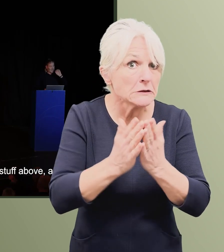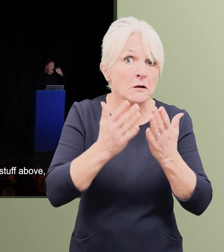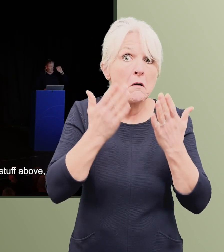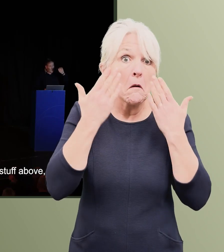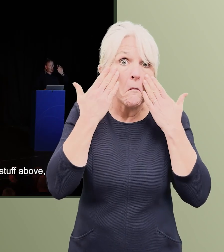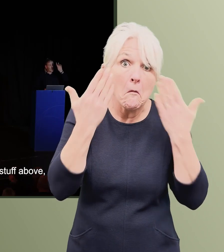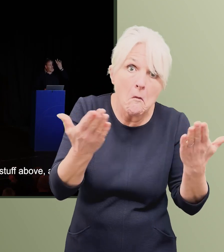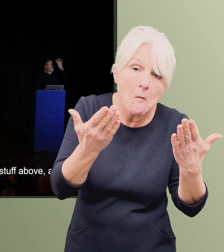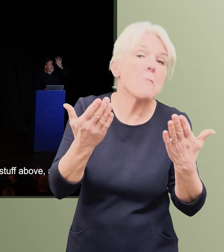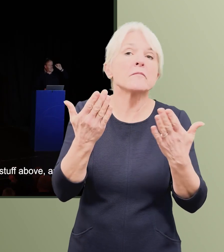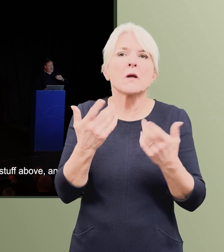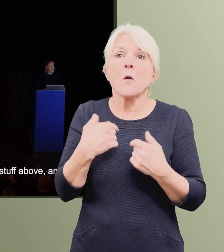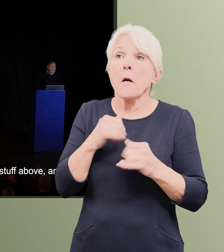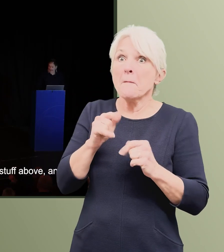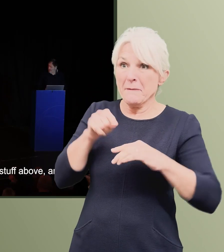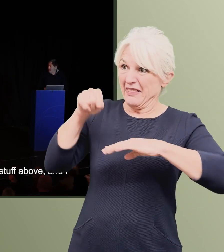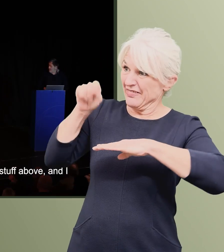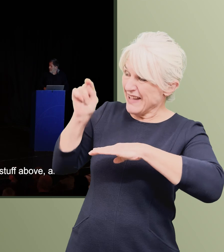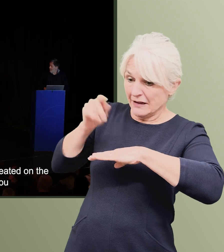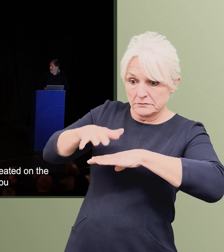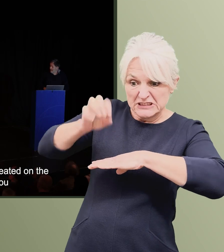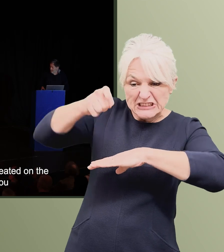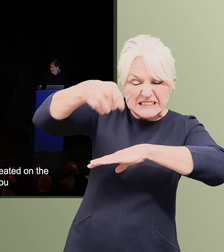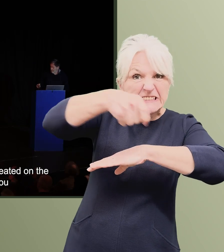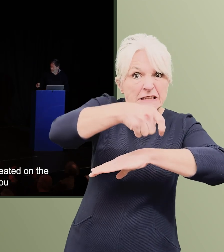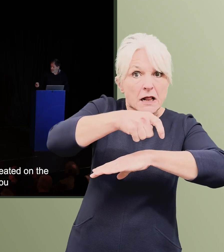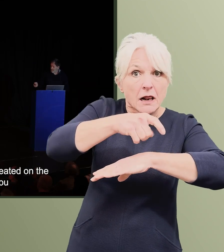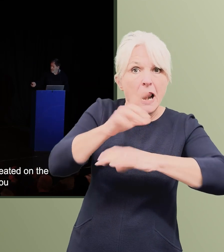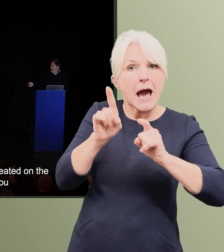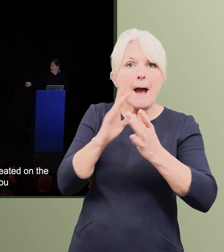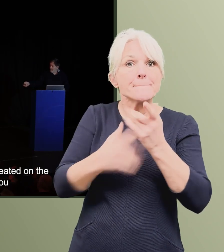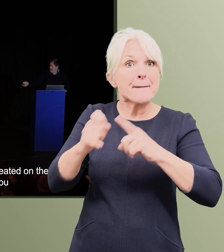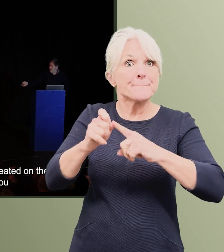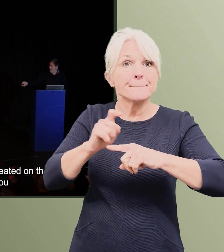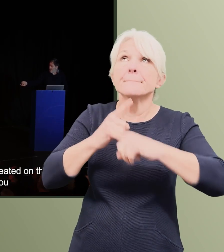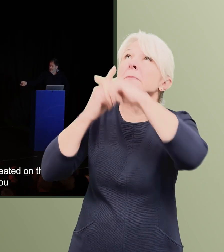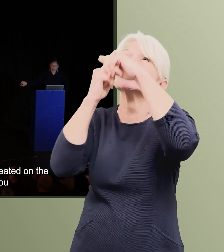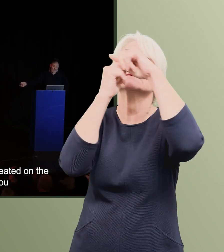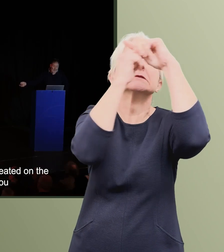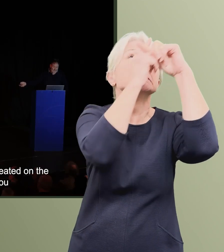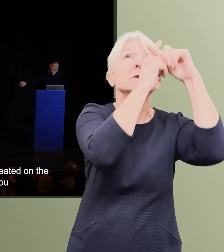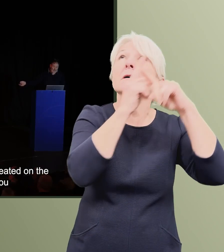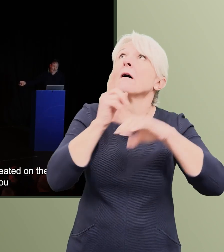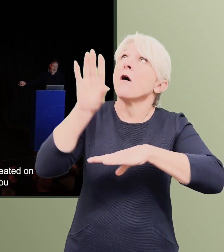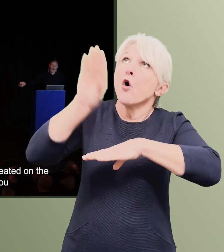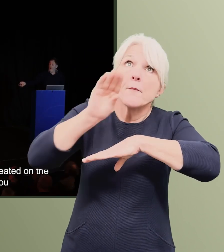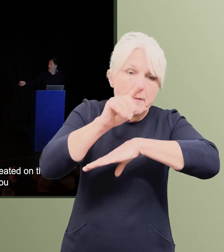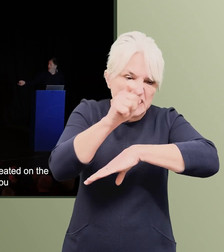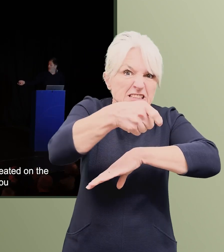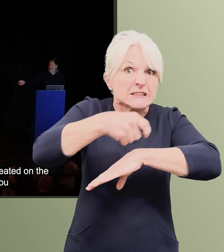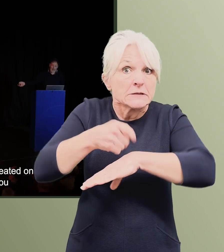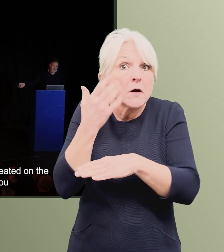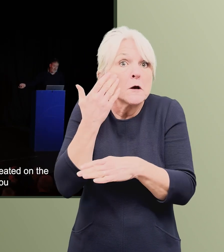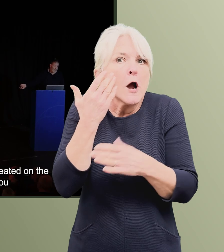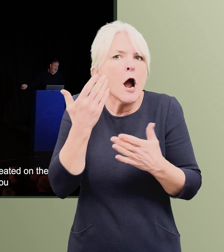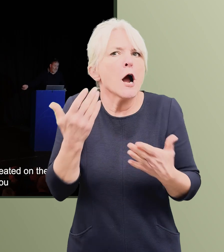ideology that dealt with the stuff above. And I think this is what we're looking at here, these celestial maps being created